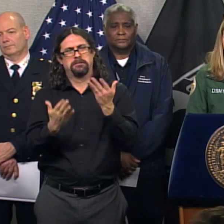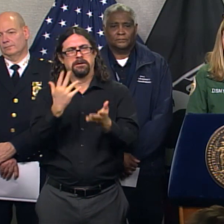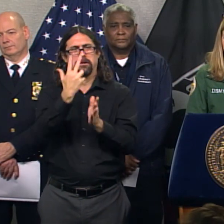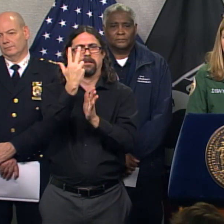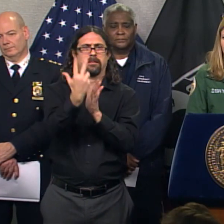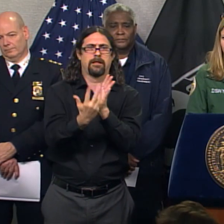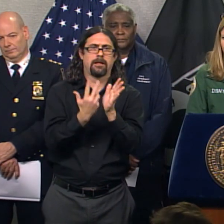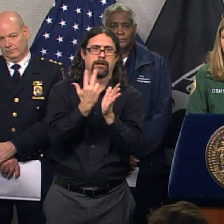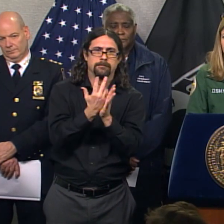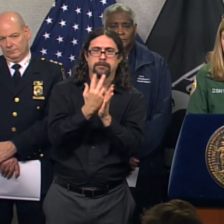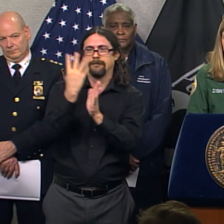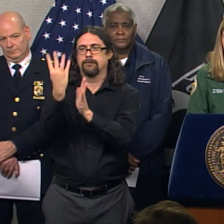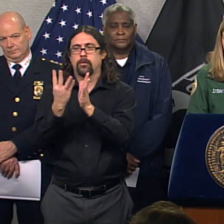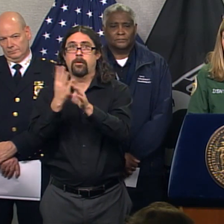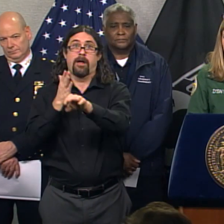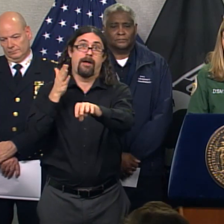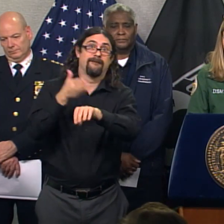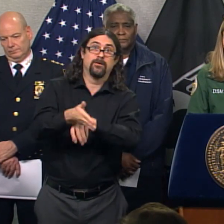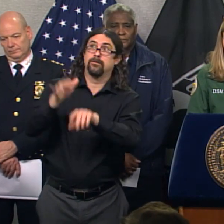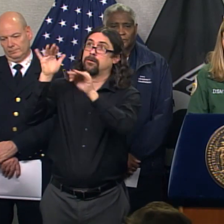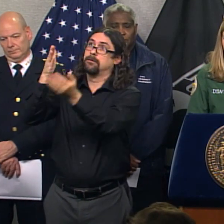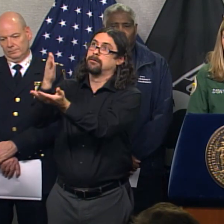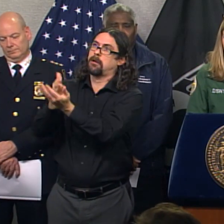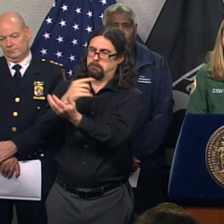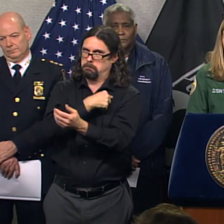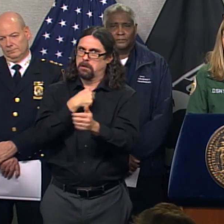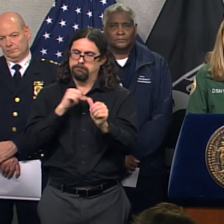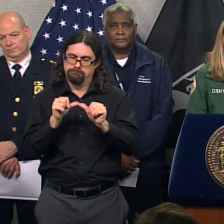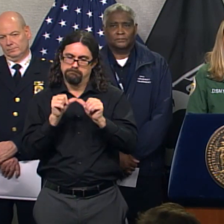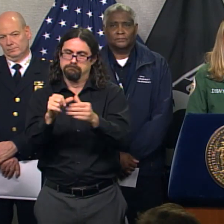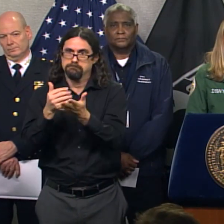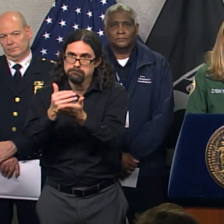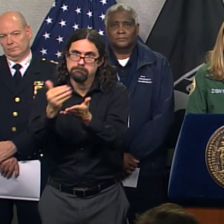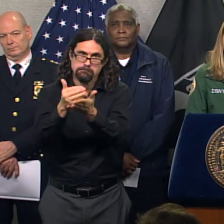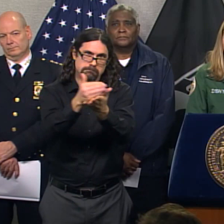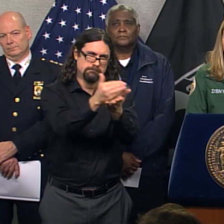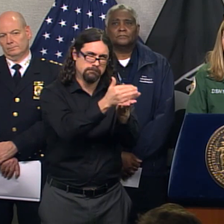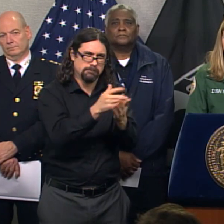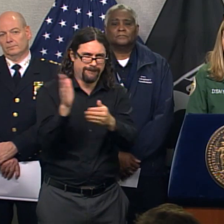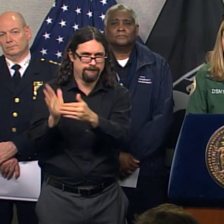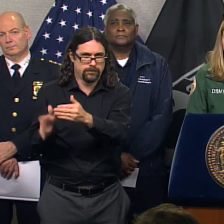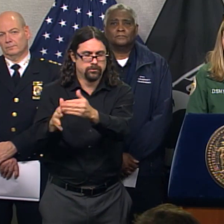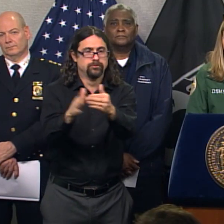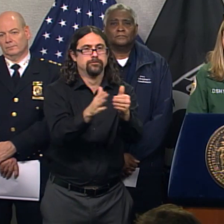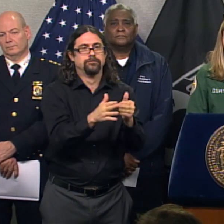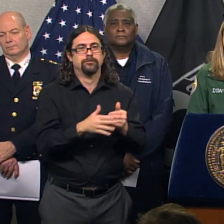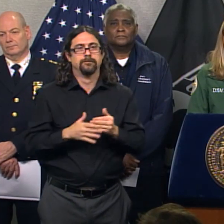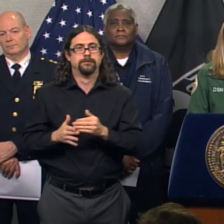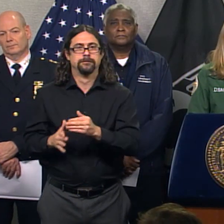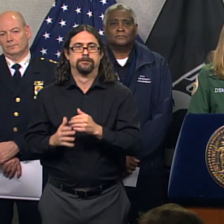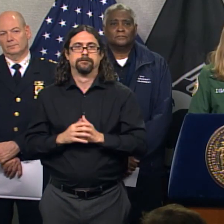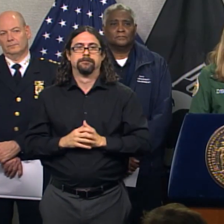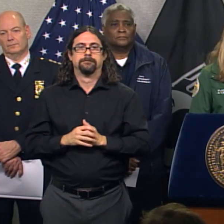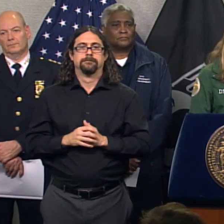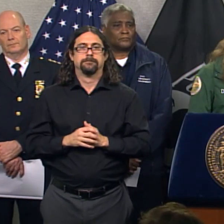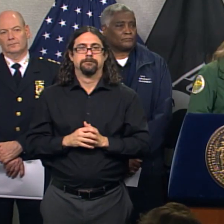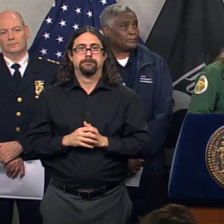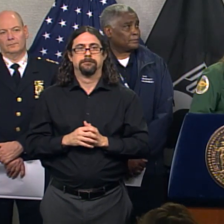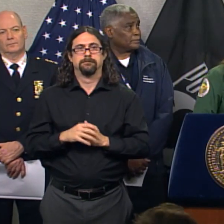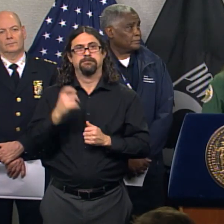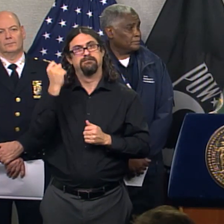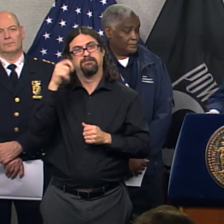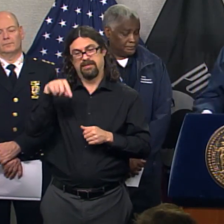but I can't make any promises. This is very heavy snow, and it is very difficult for us to move through it. Let me just add to